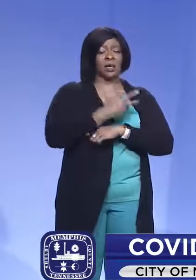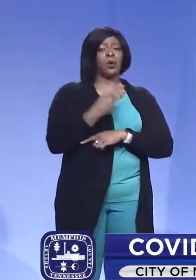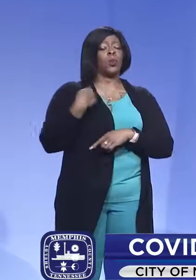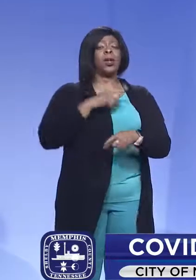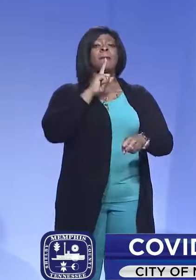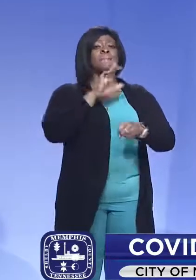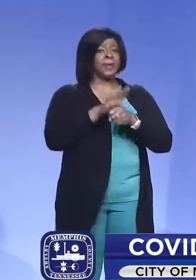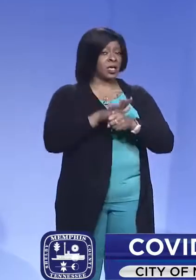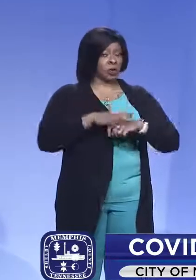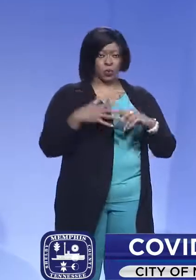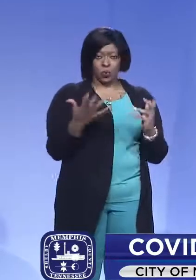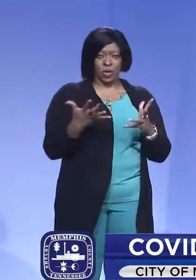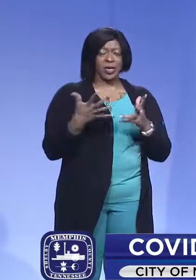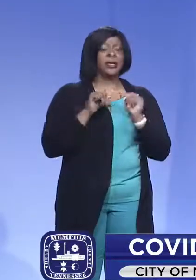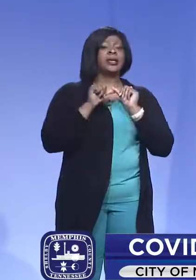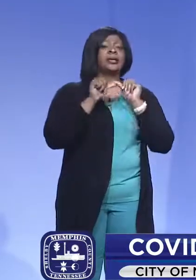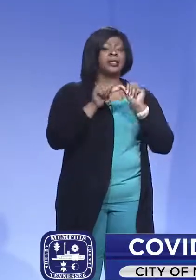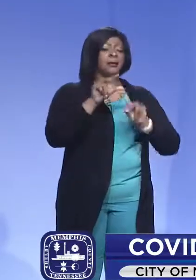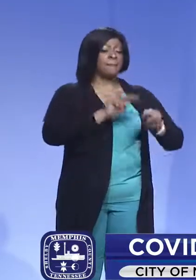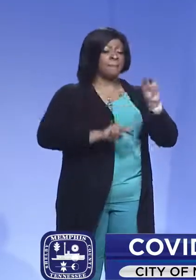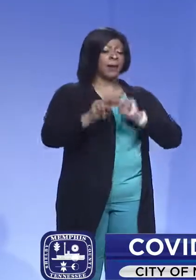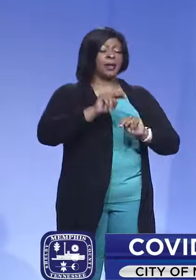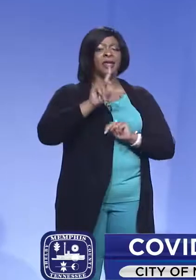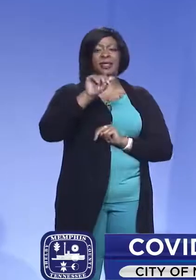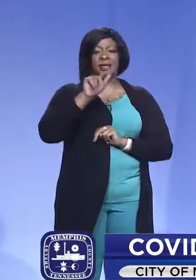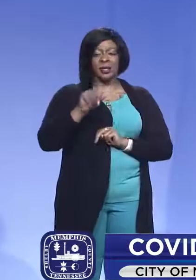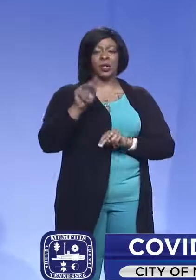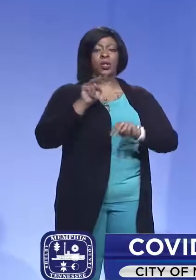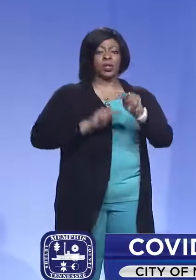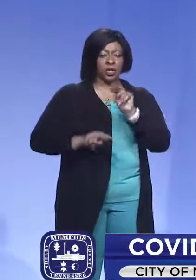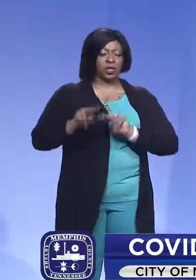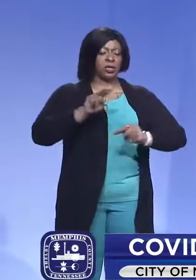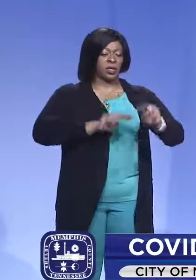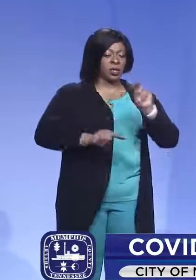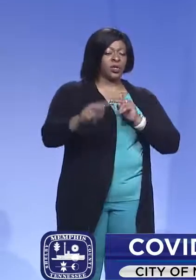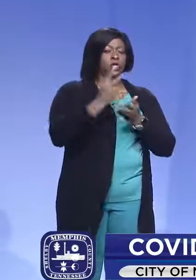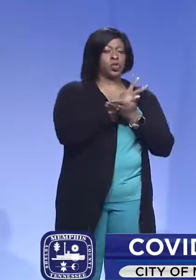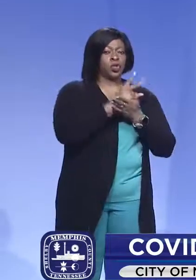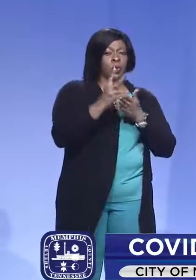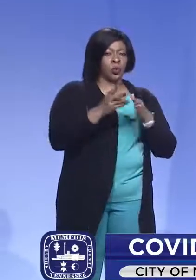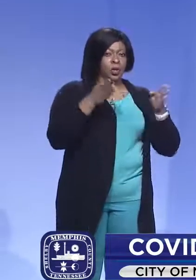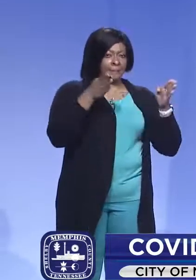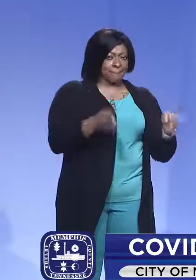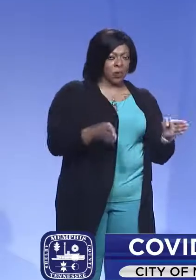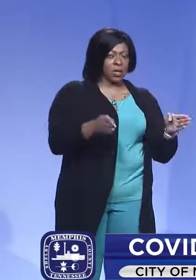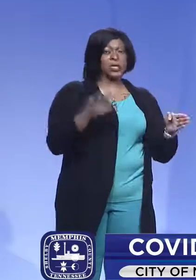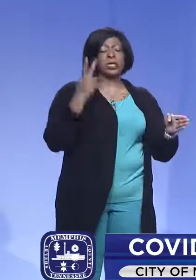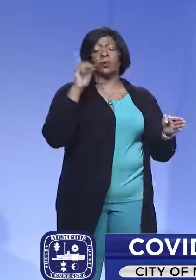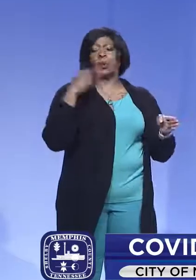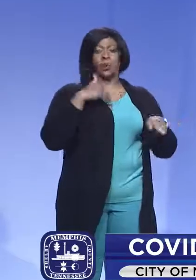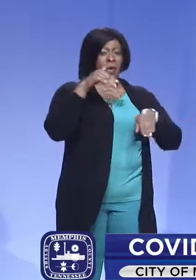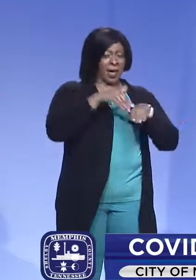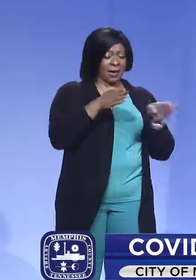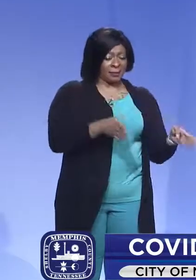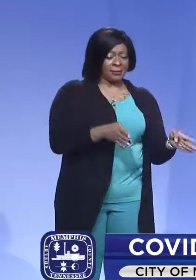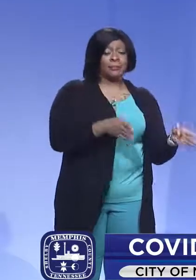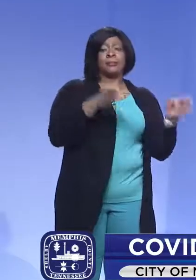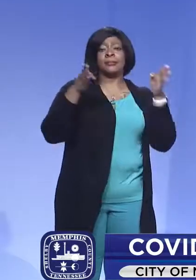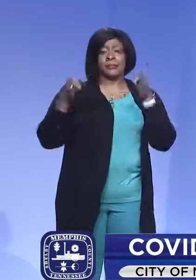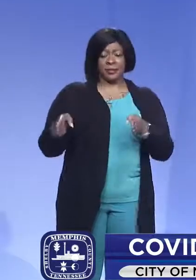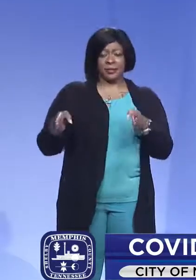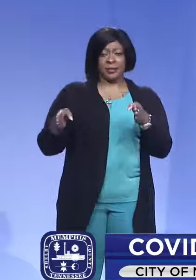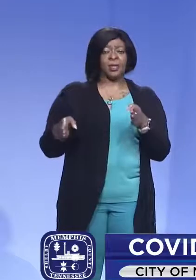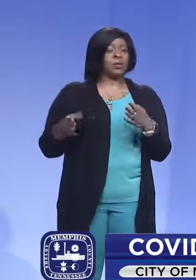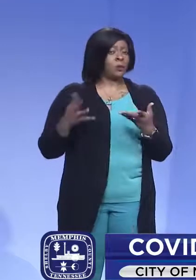committed to was continue to monitor the data and look at it at a 2-week mark and see where we are at that point.